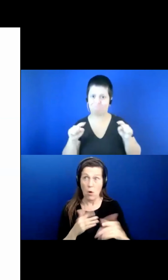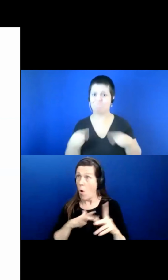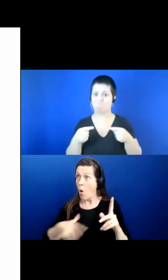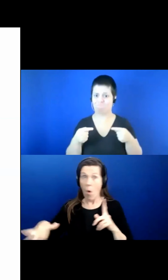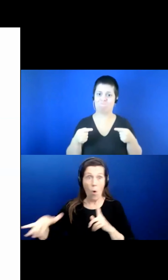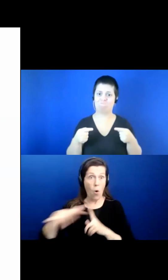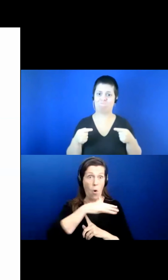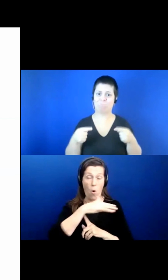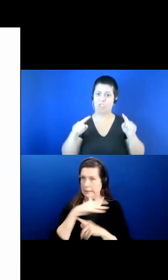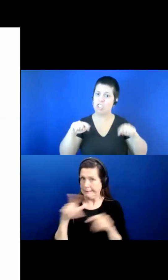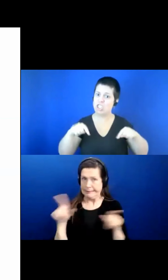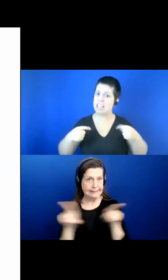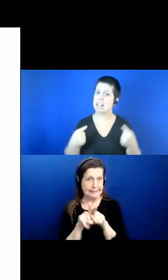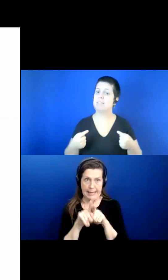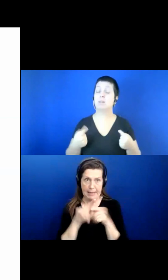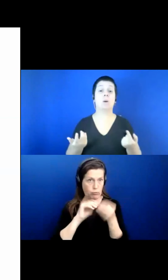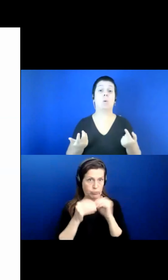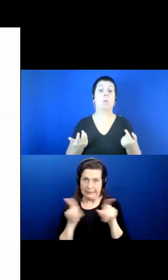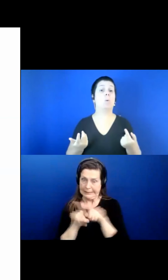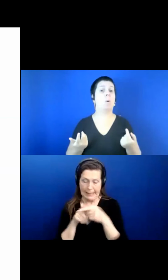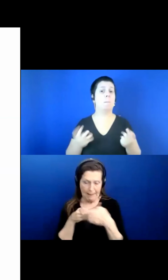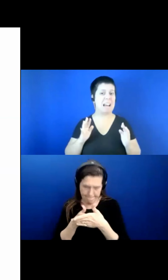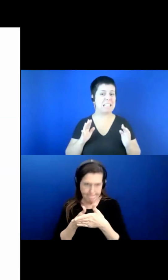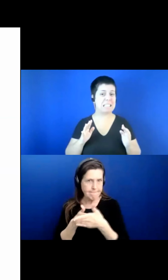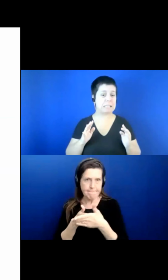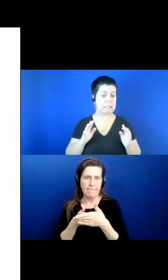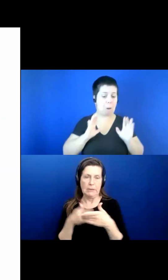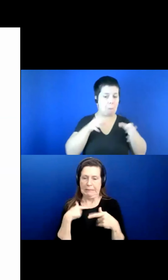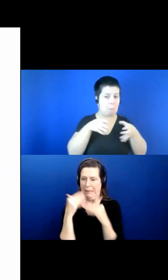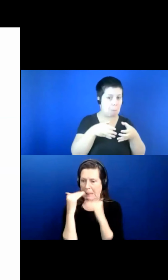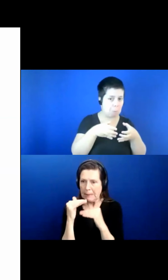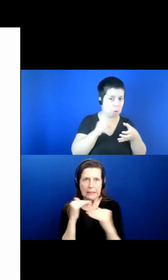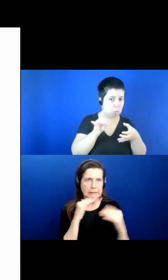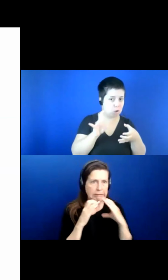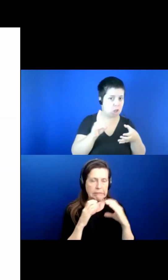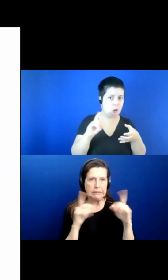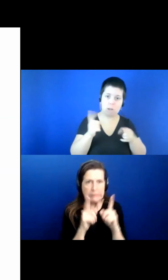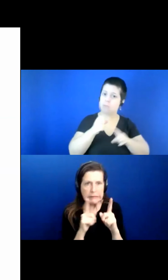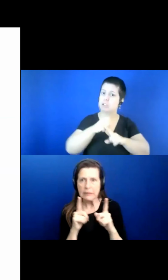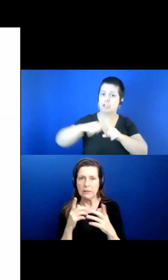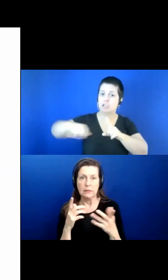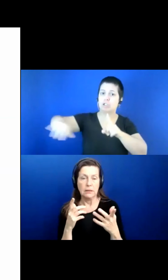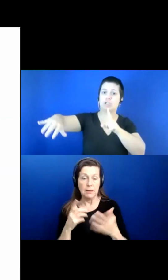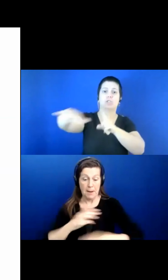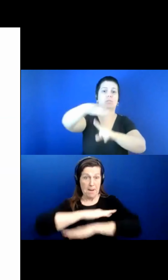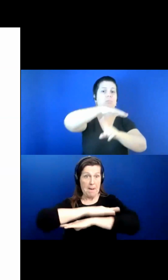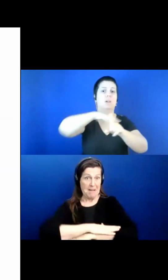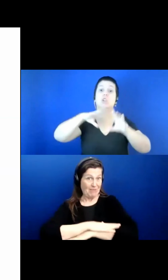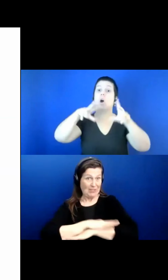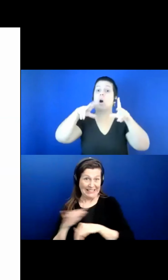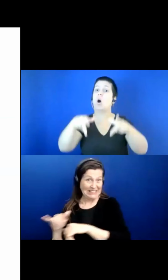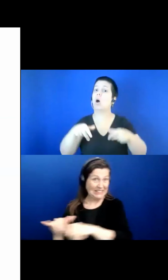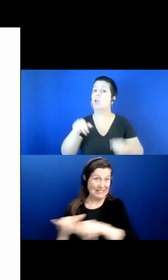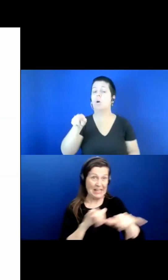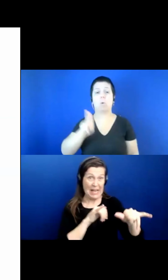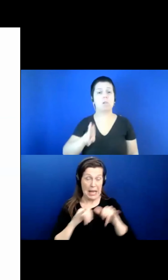or less the same obstacles and limitations and are depending on the same digital platforms in order